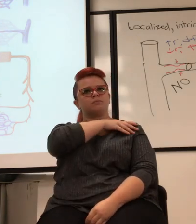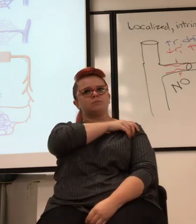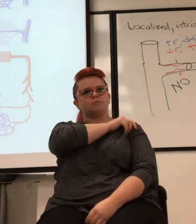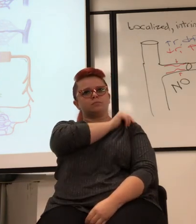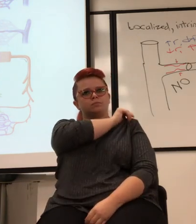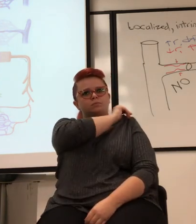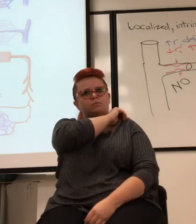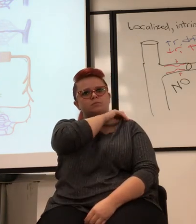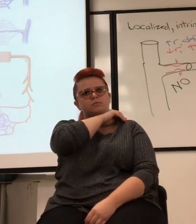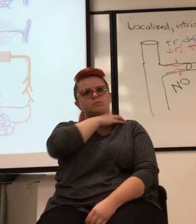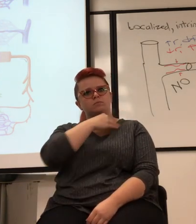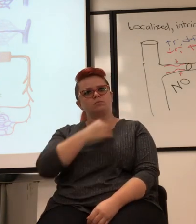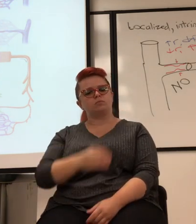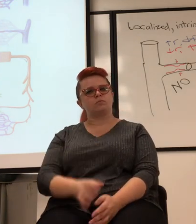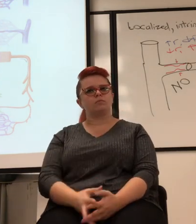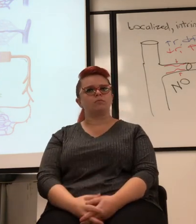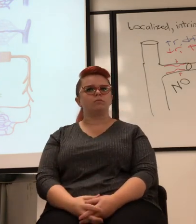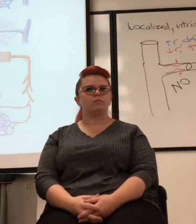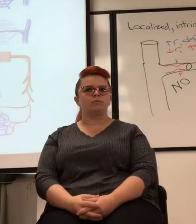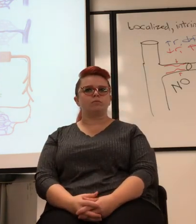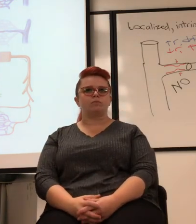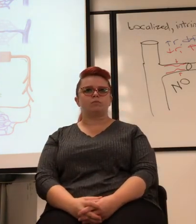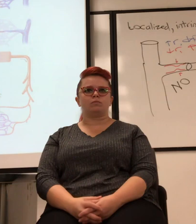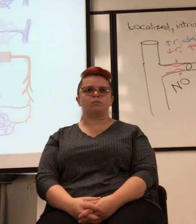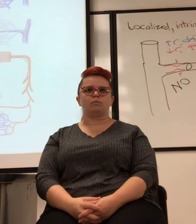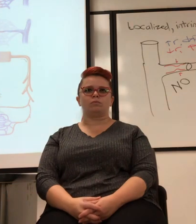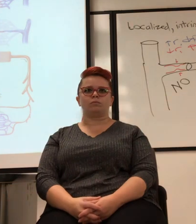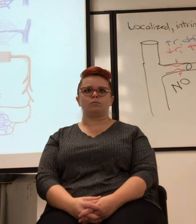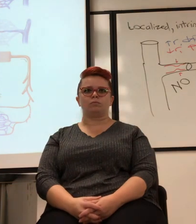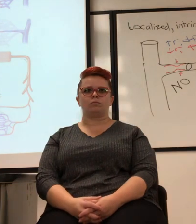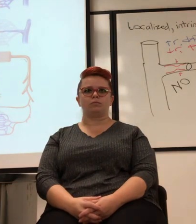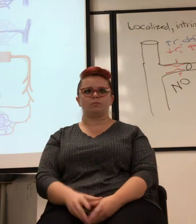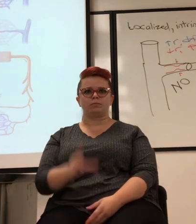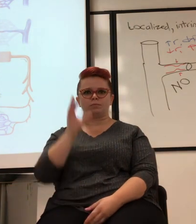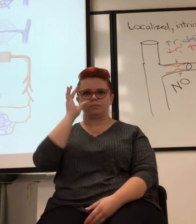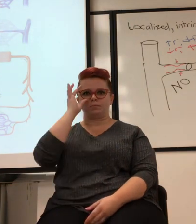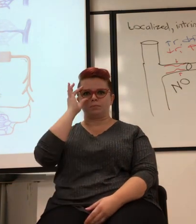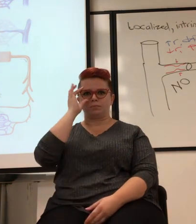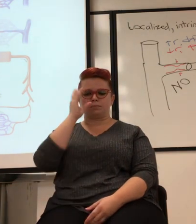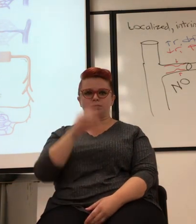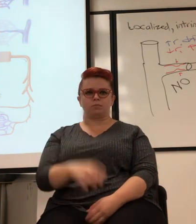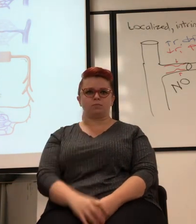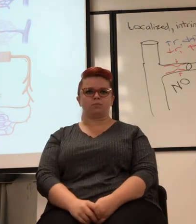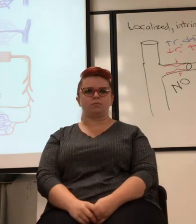I'll draw a couple of your blood vessels.